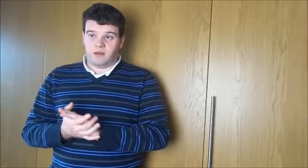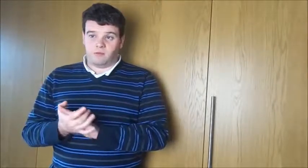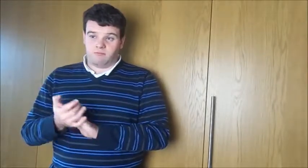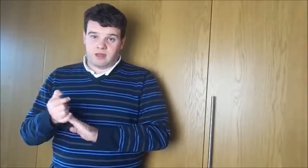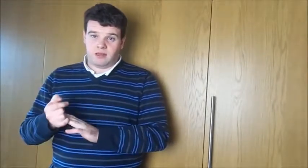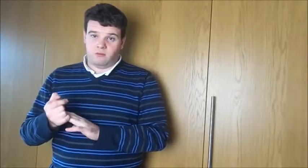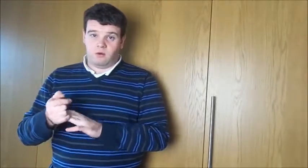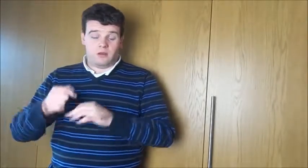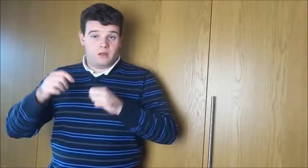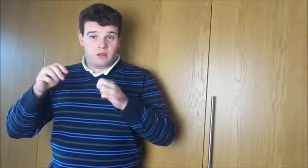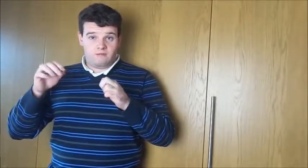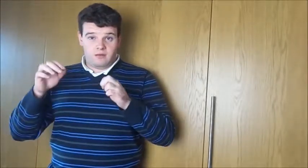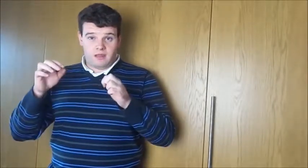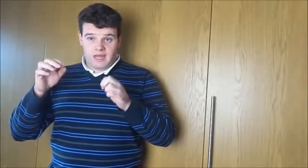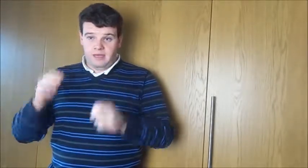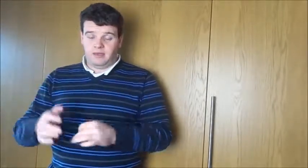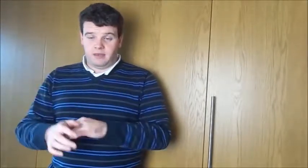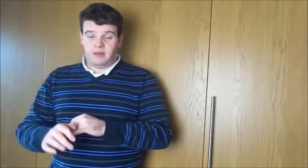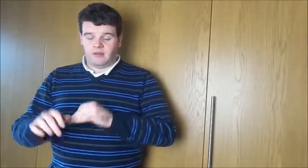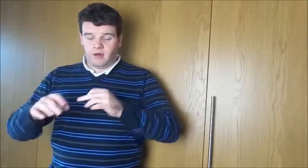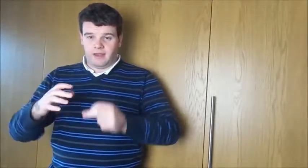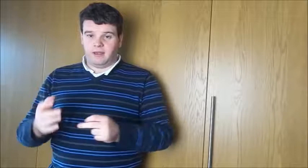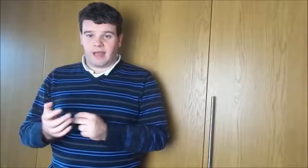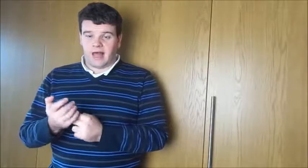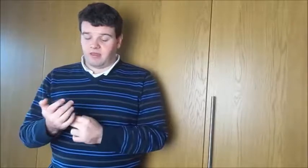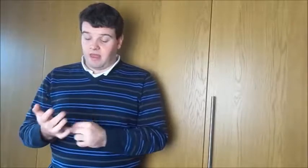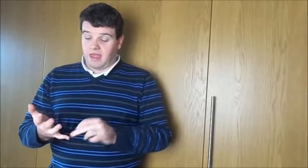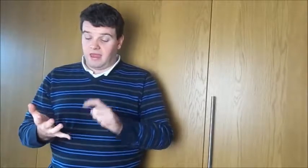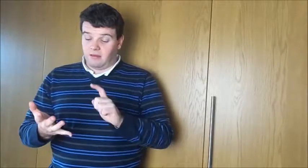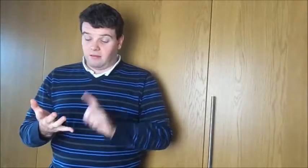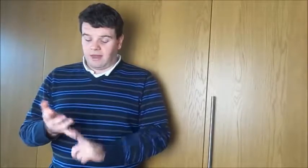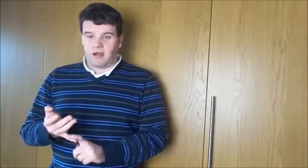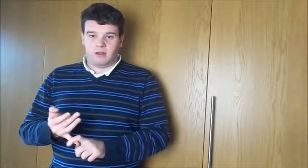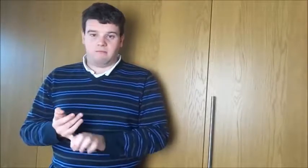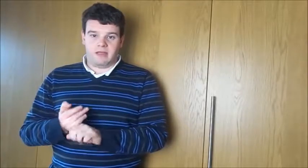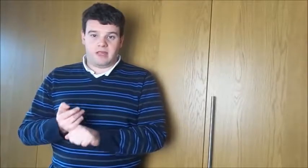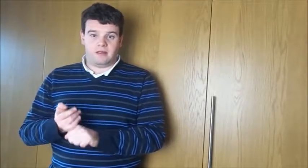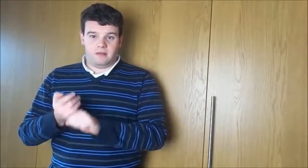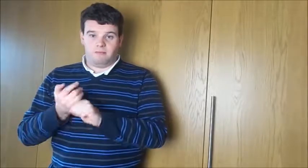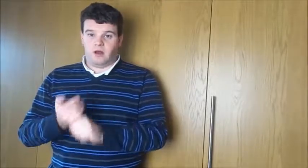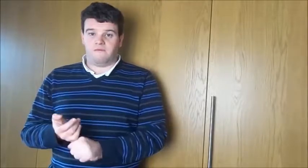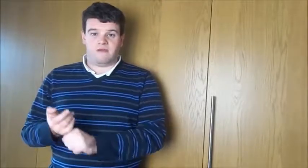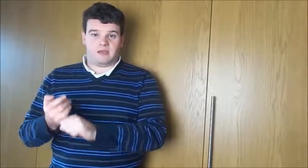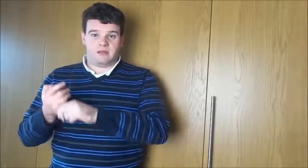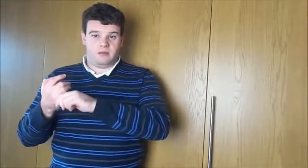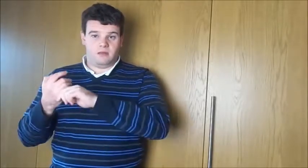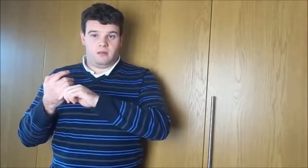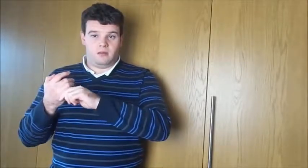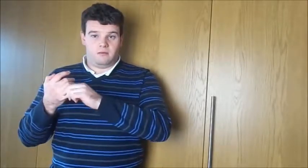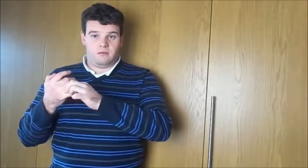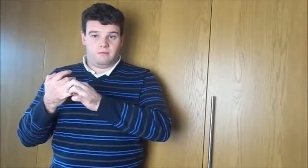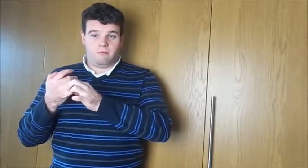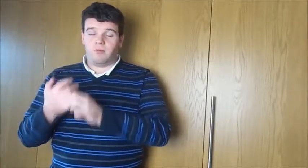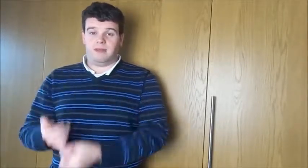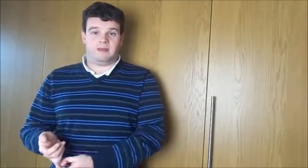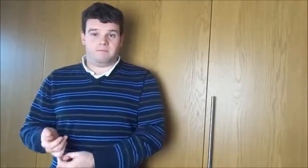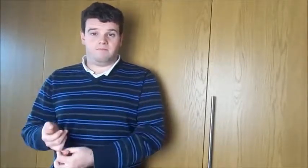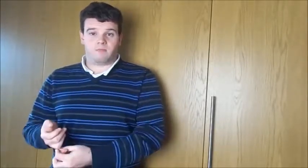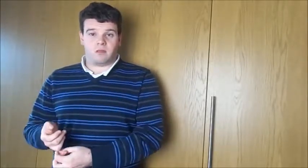was basically what he designed as a how to make the perfect puppet, which